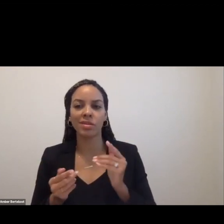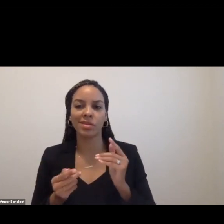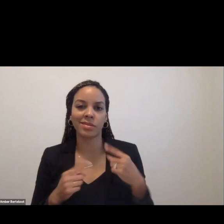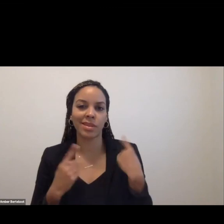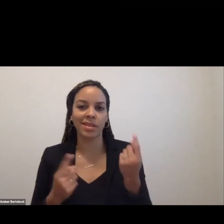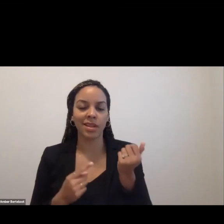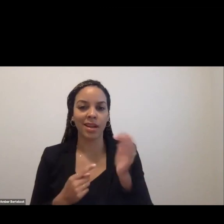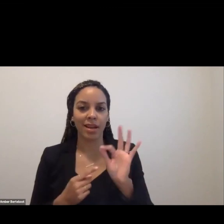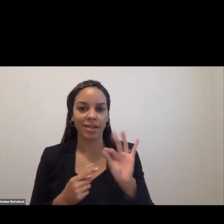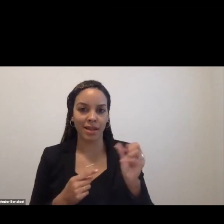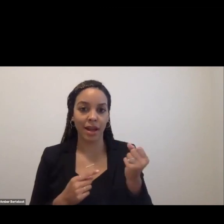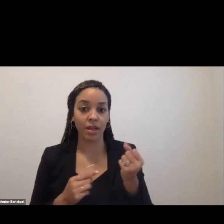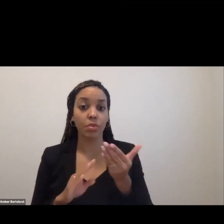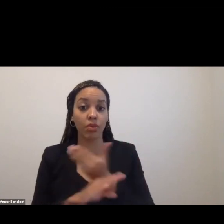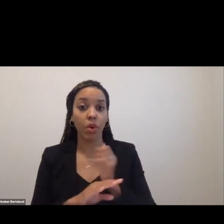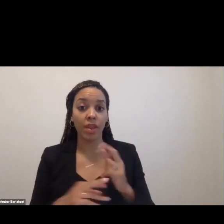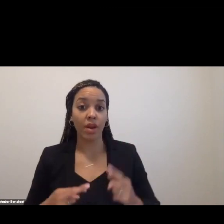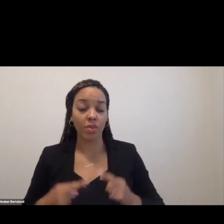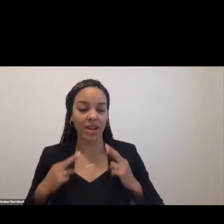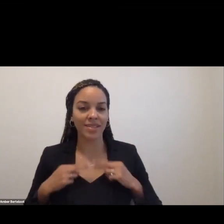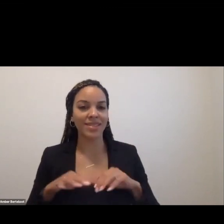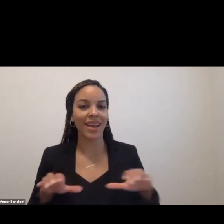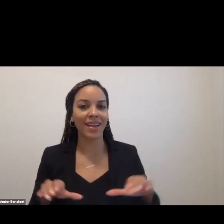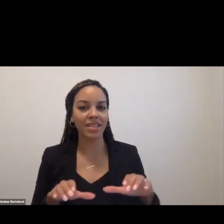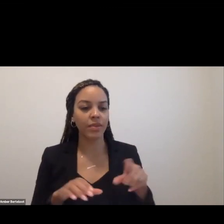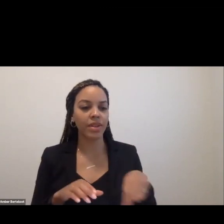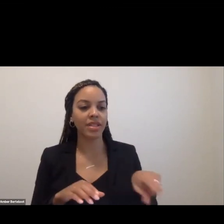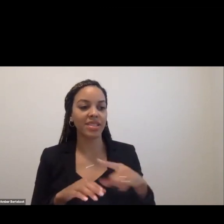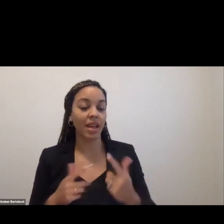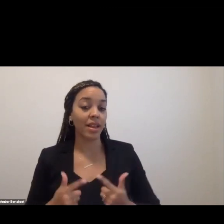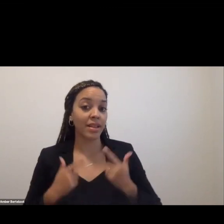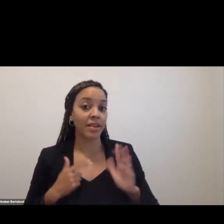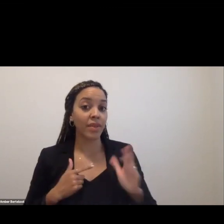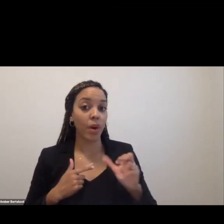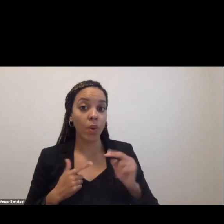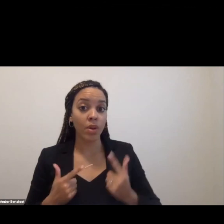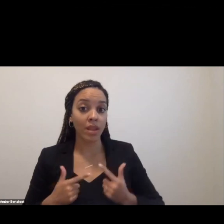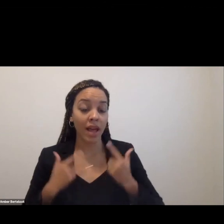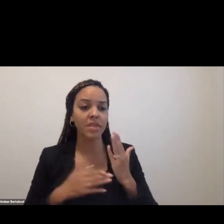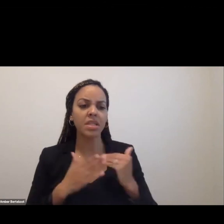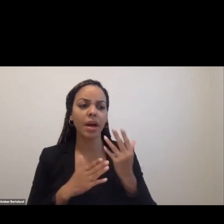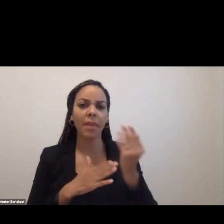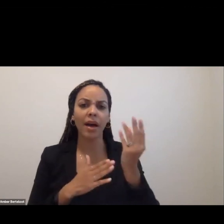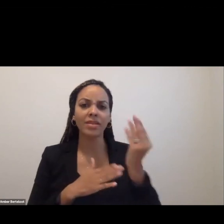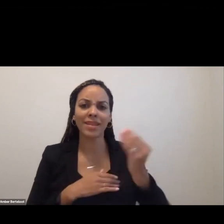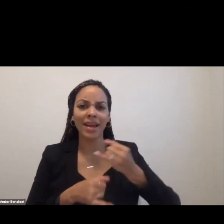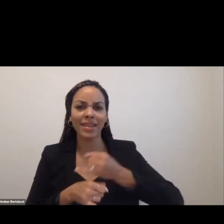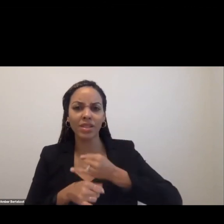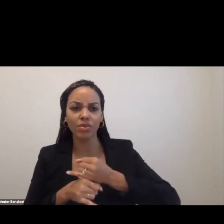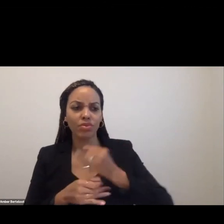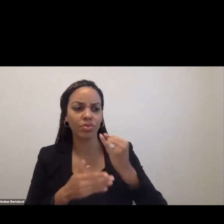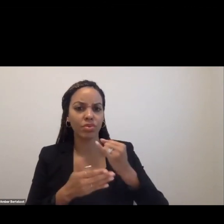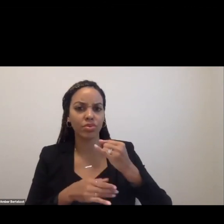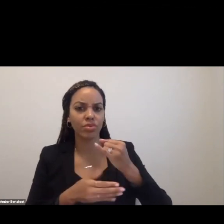that, residency activities lived their own lives mainly outside the institutional art